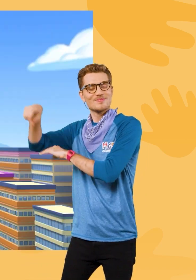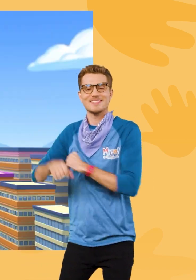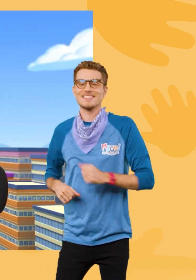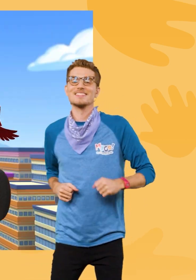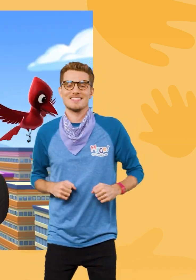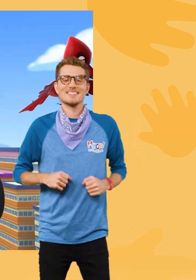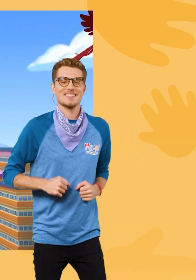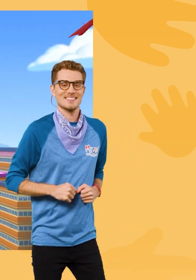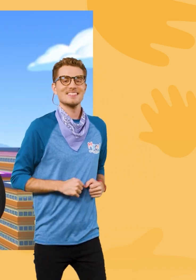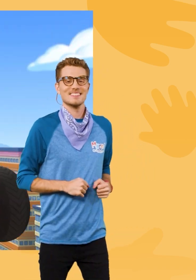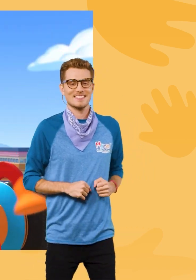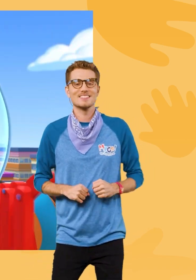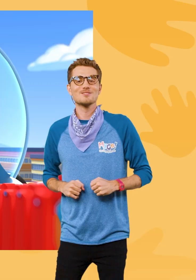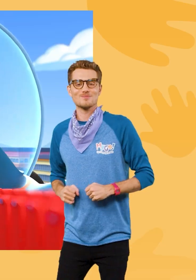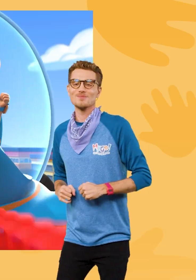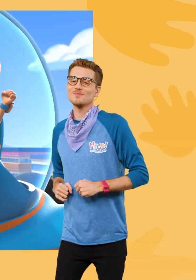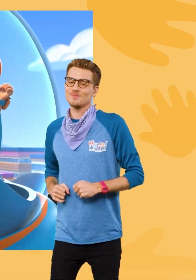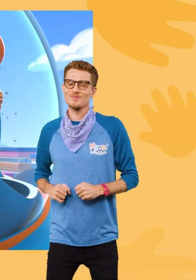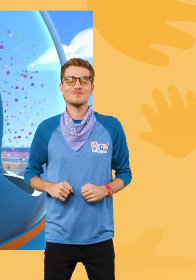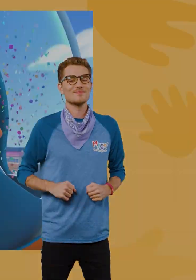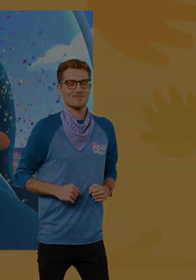crane.